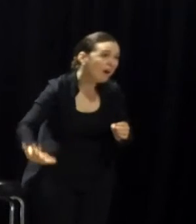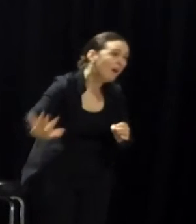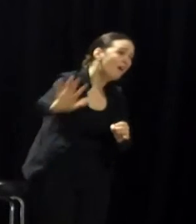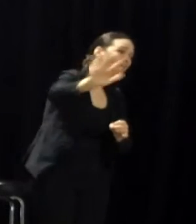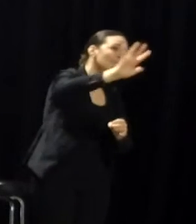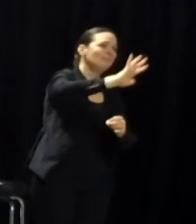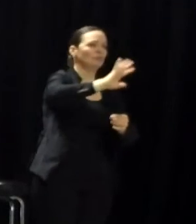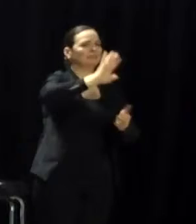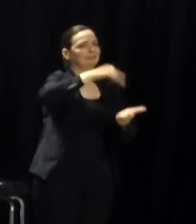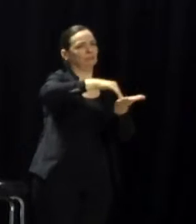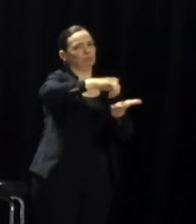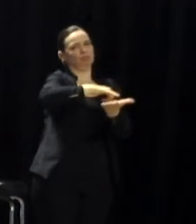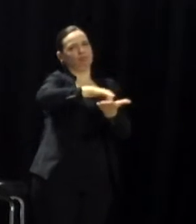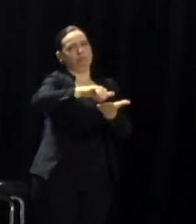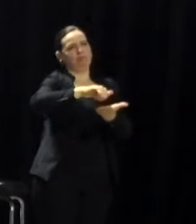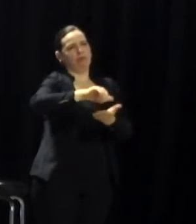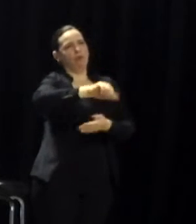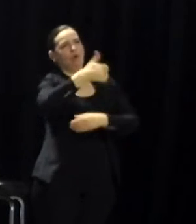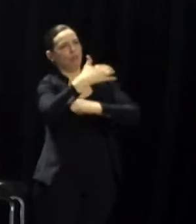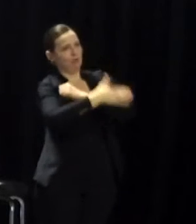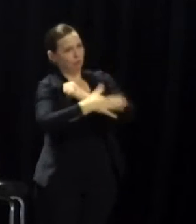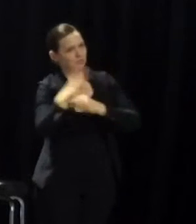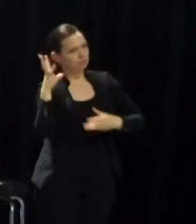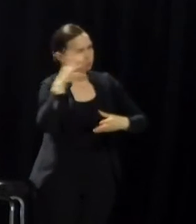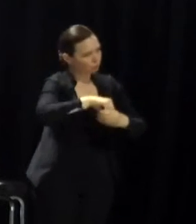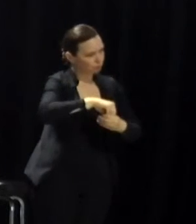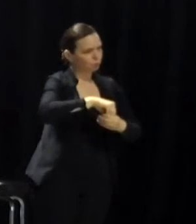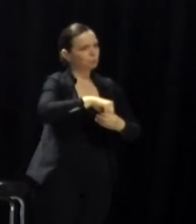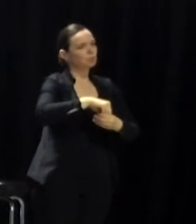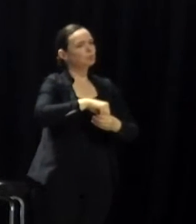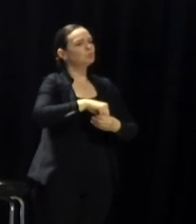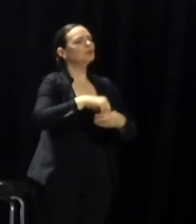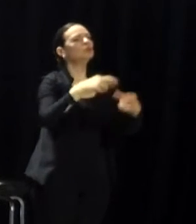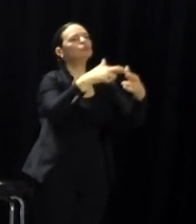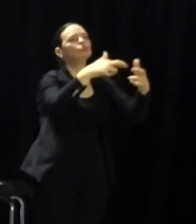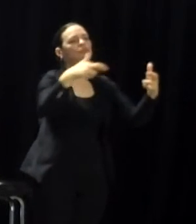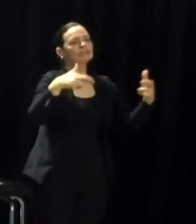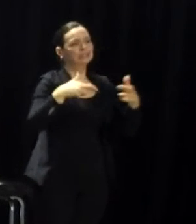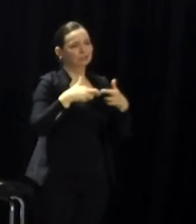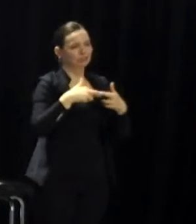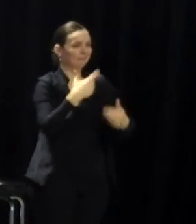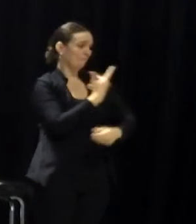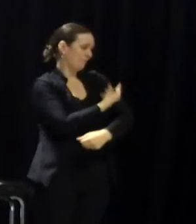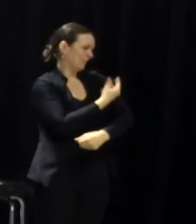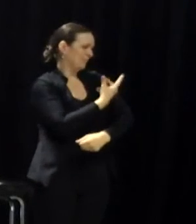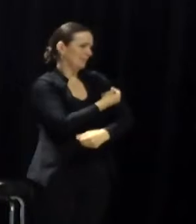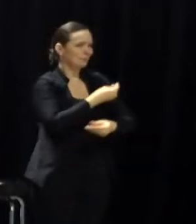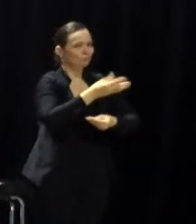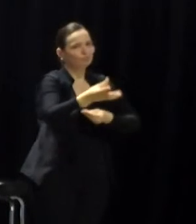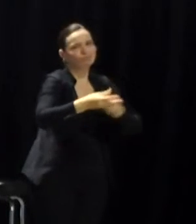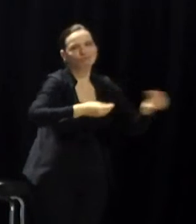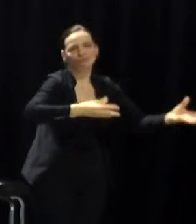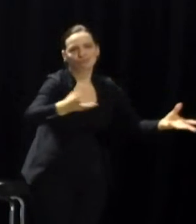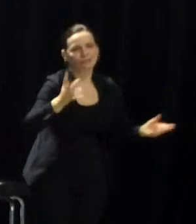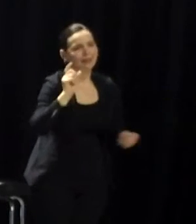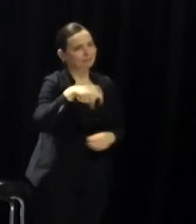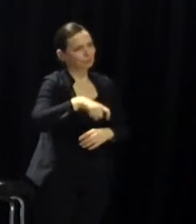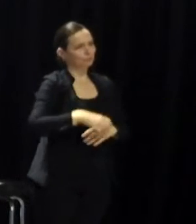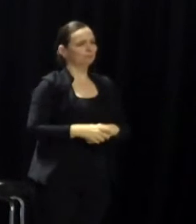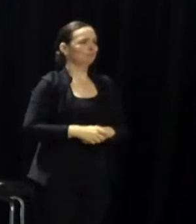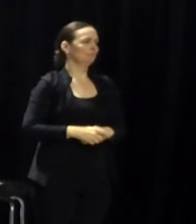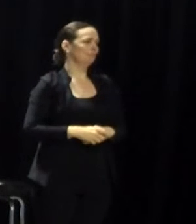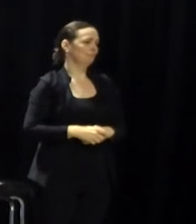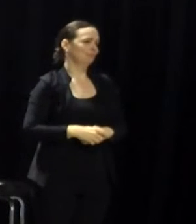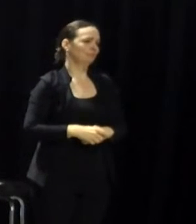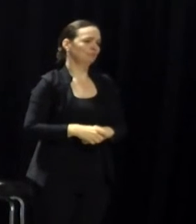We obviously it's regional vaccine distribution. What happens in the surrounding counties is going to impact us. So we're here to